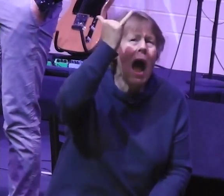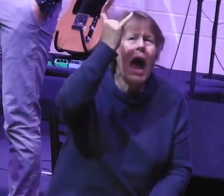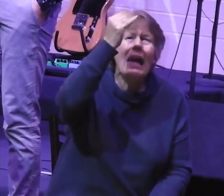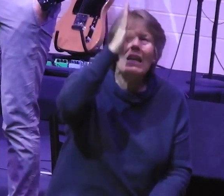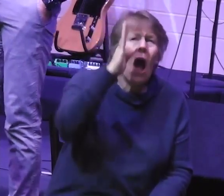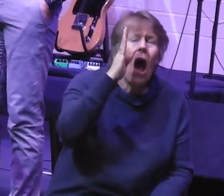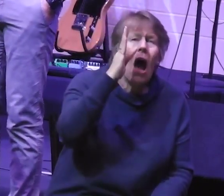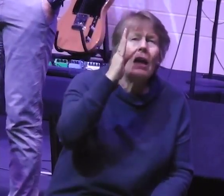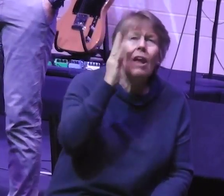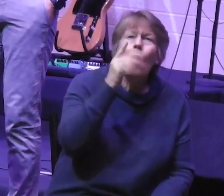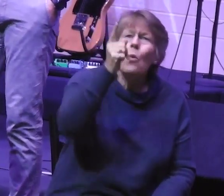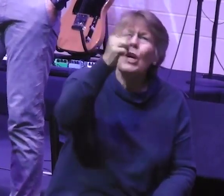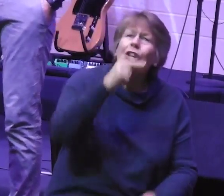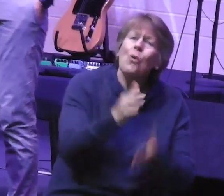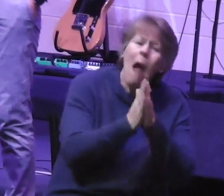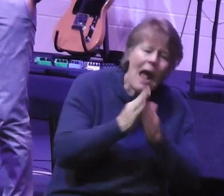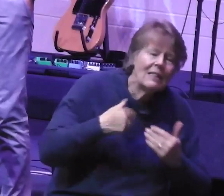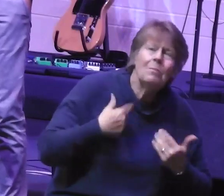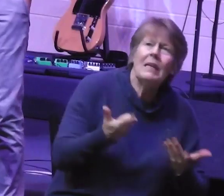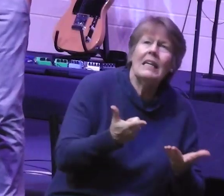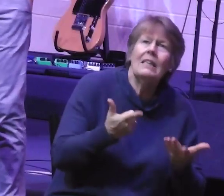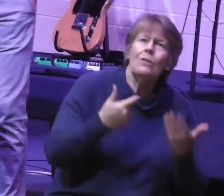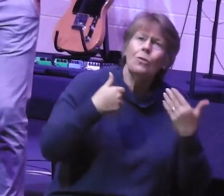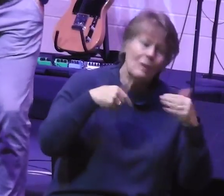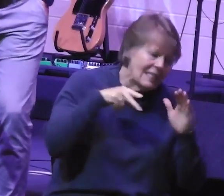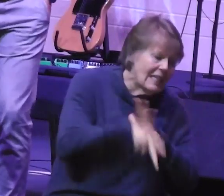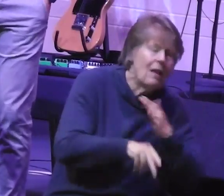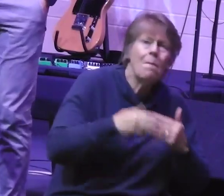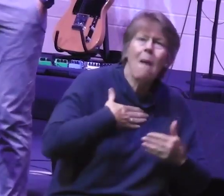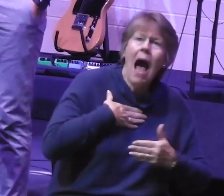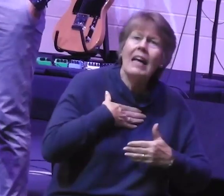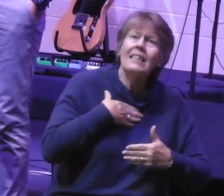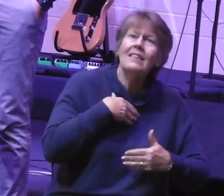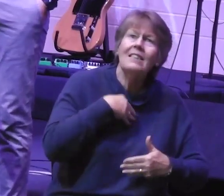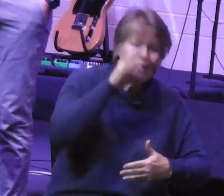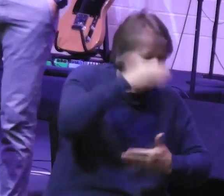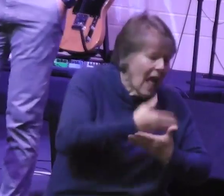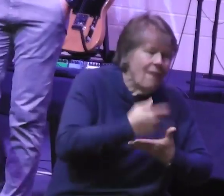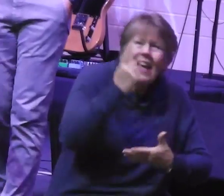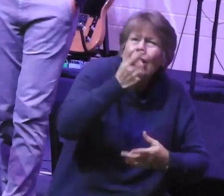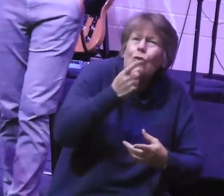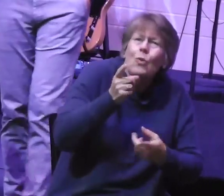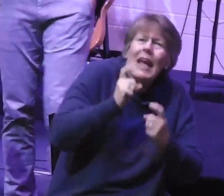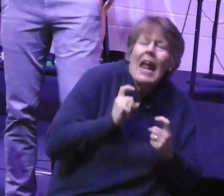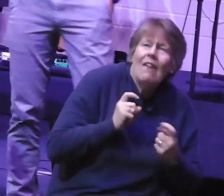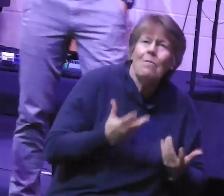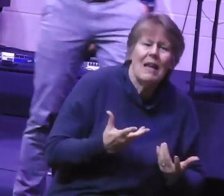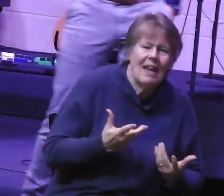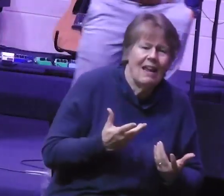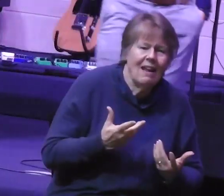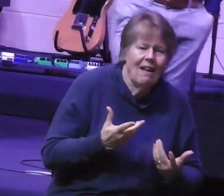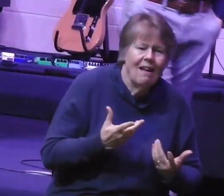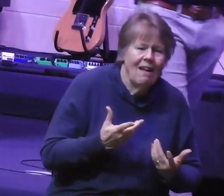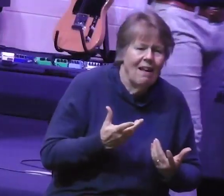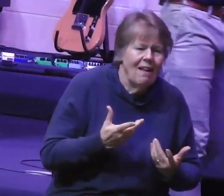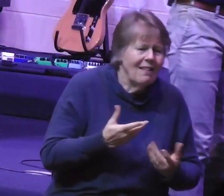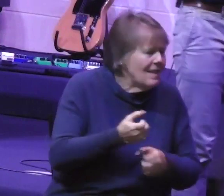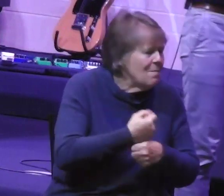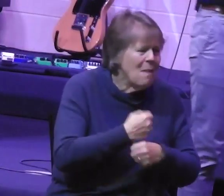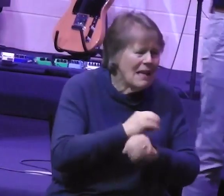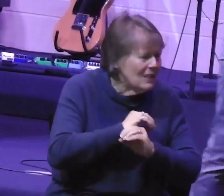me to sacrifice this child that you just gave me? This makes no